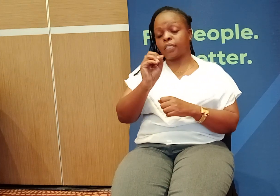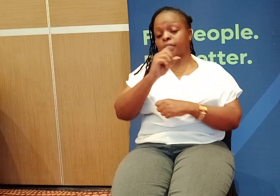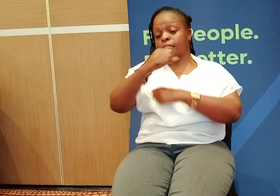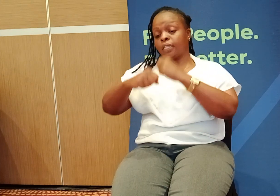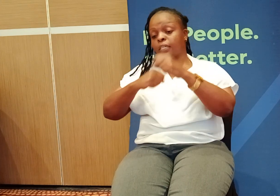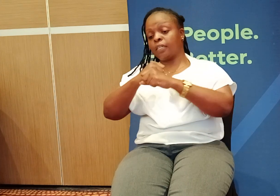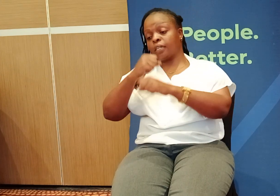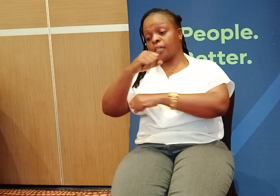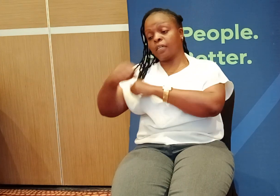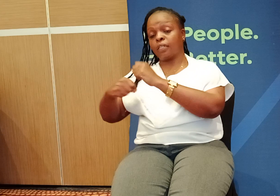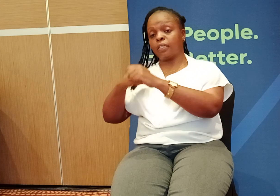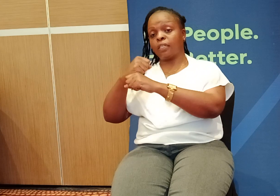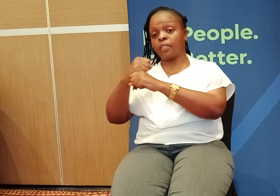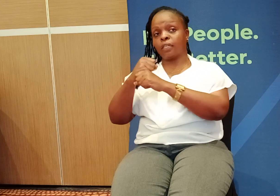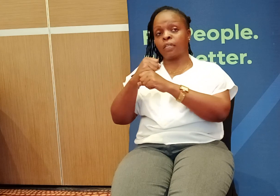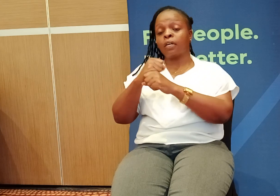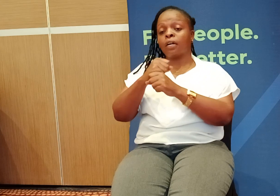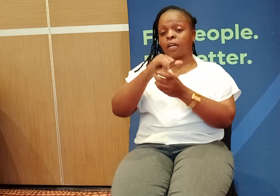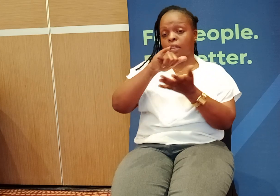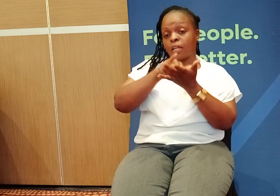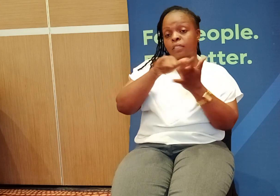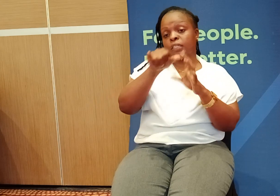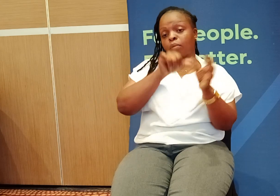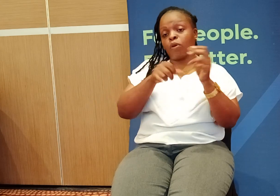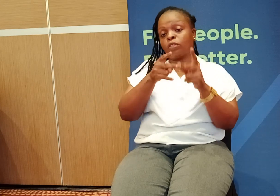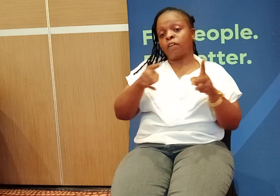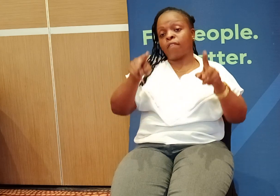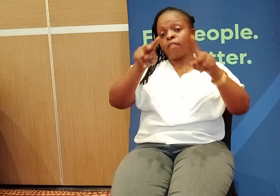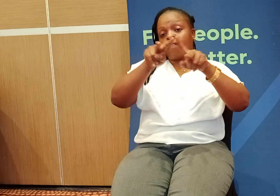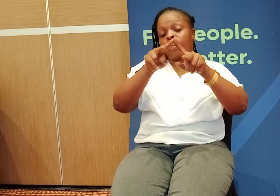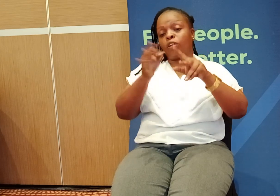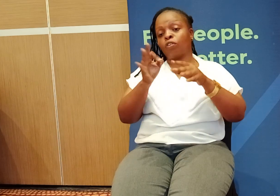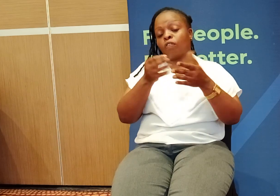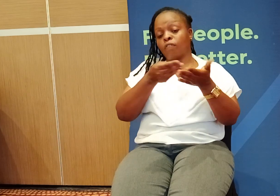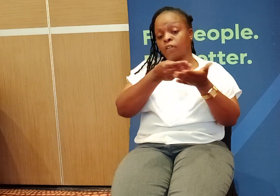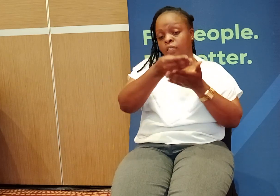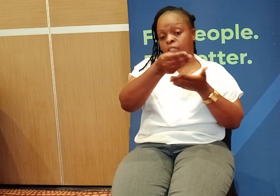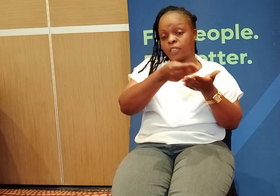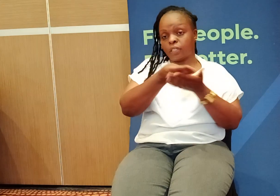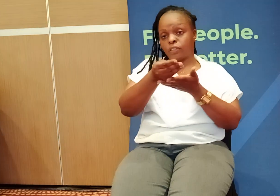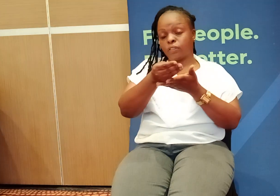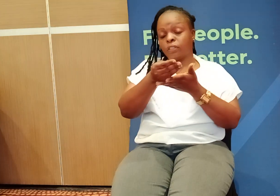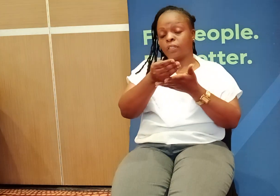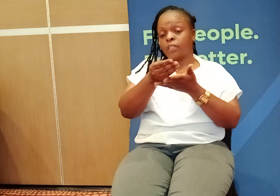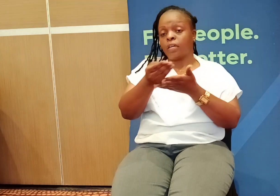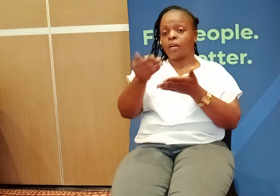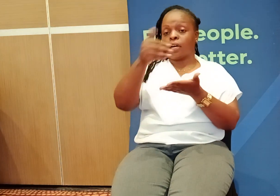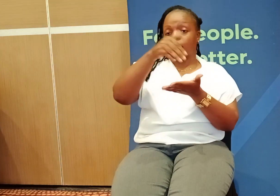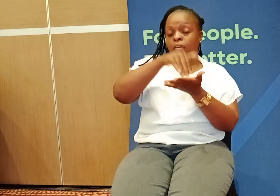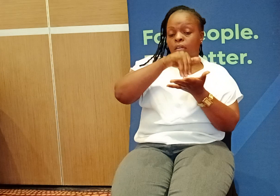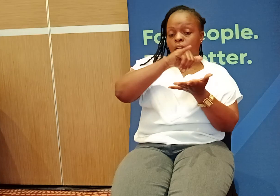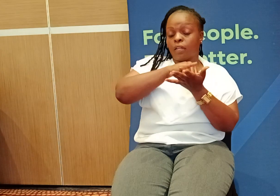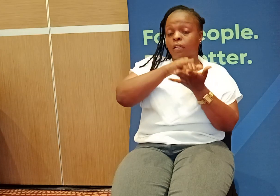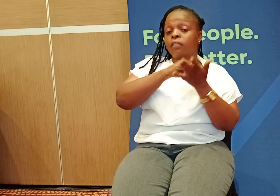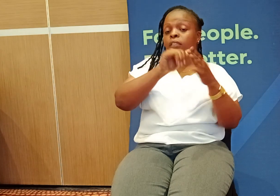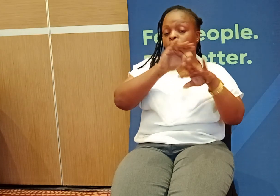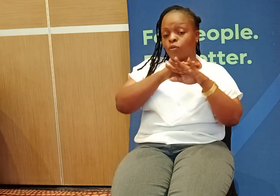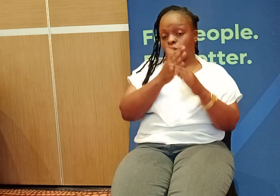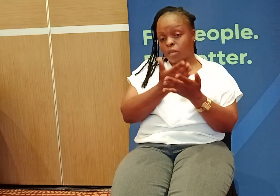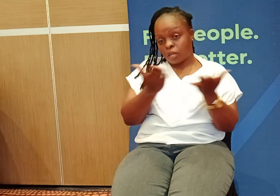of just the value of transactions, again, a very good story in terms of what